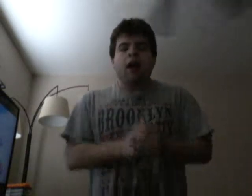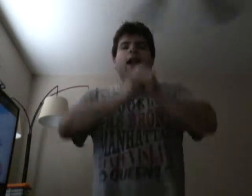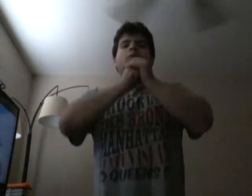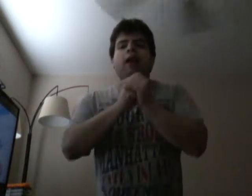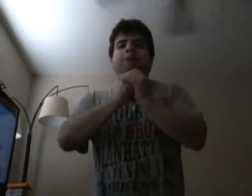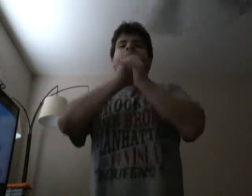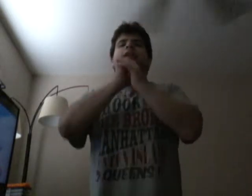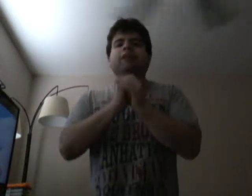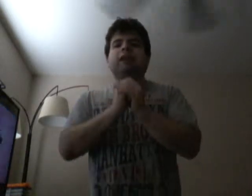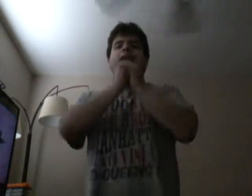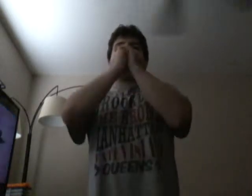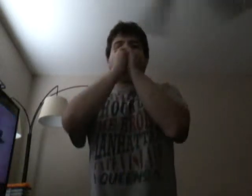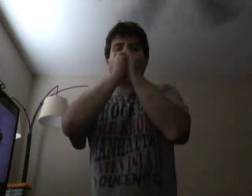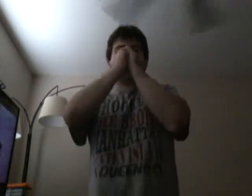I don't want to be in the delay, heaven